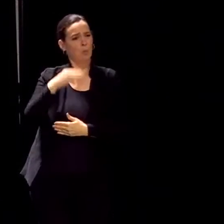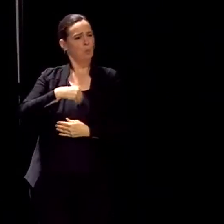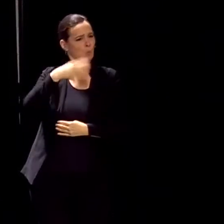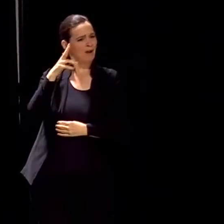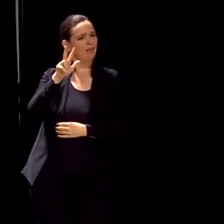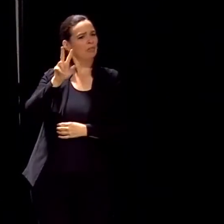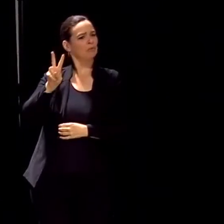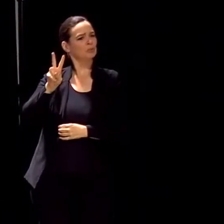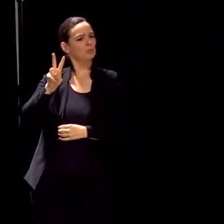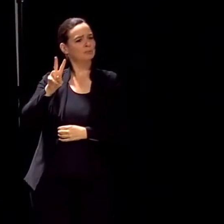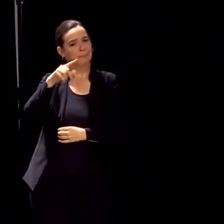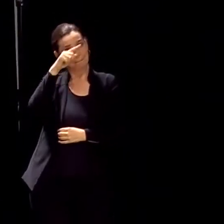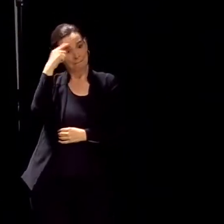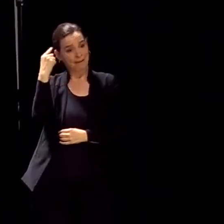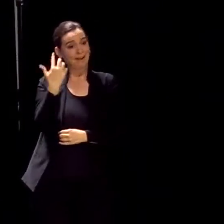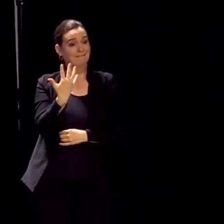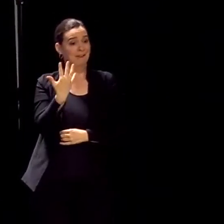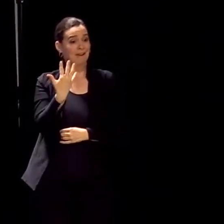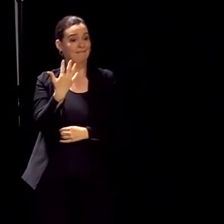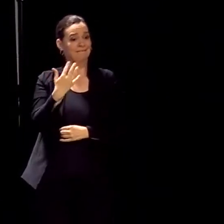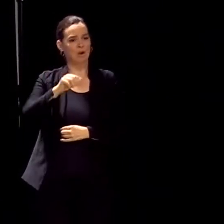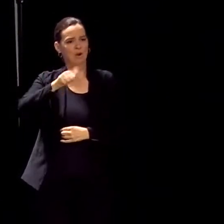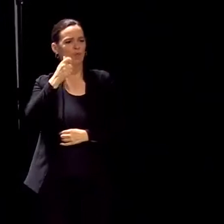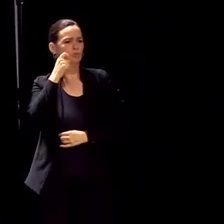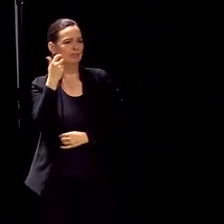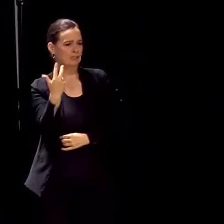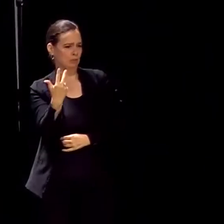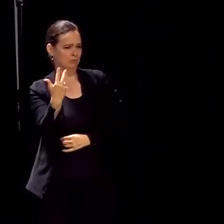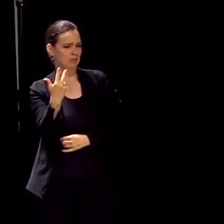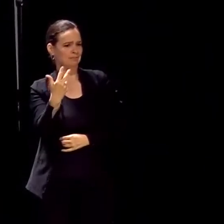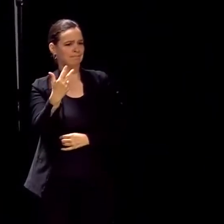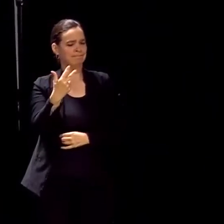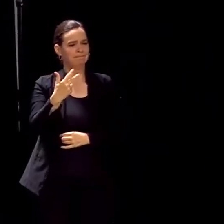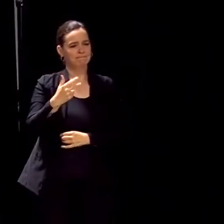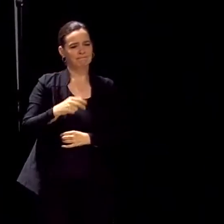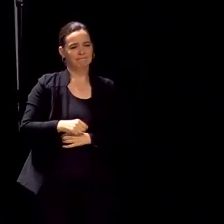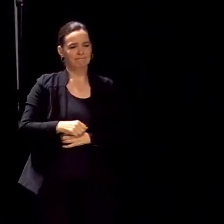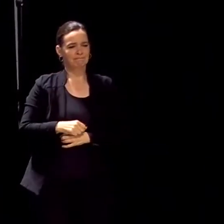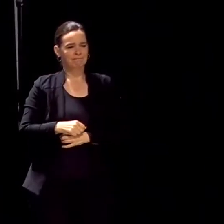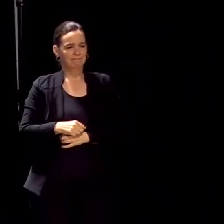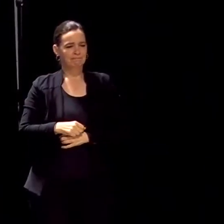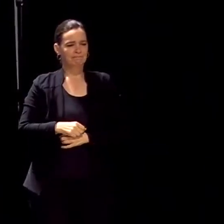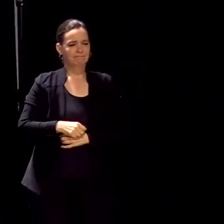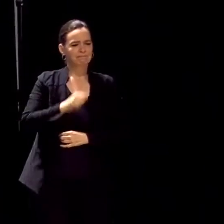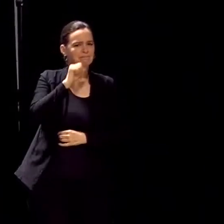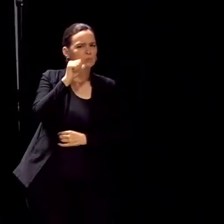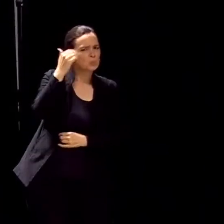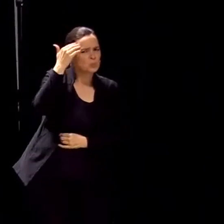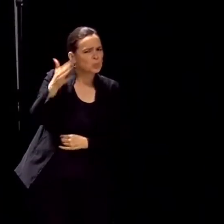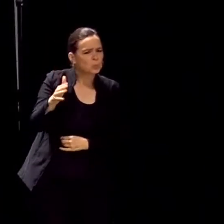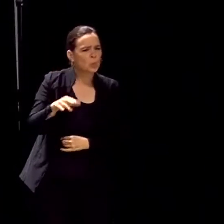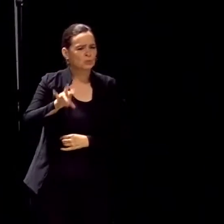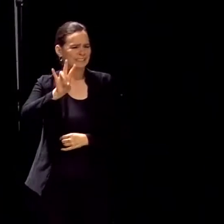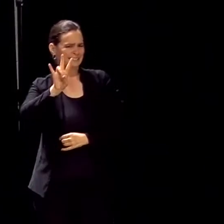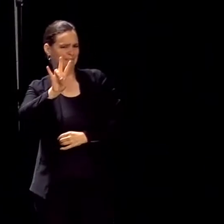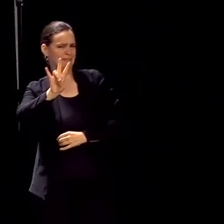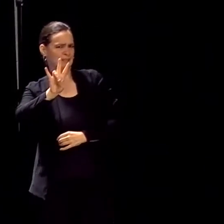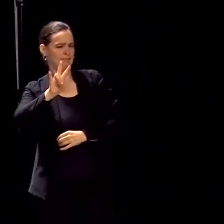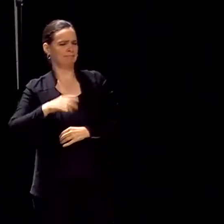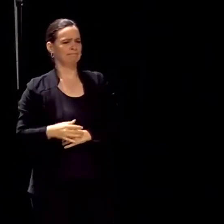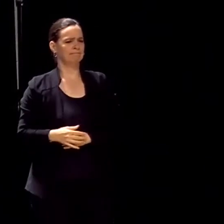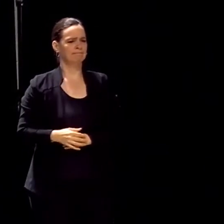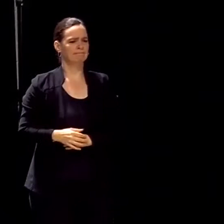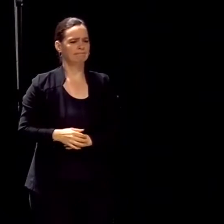of another race, and 7 individuals have yet to share their information with us. With cases, we